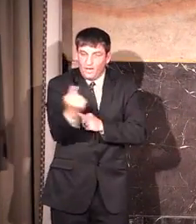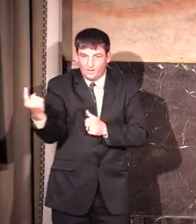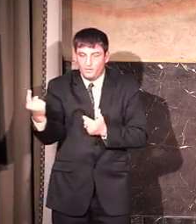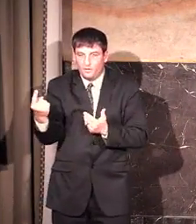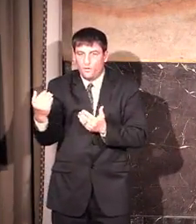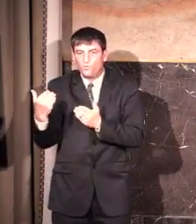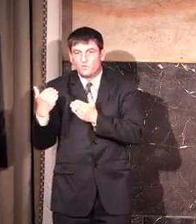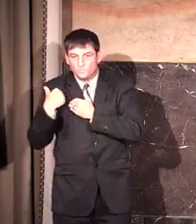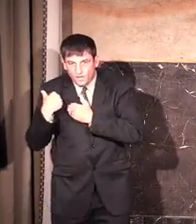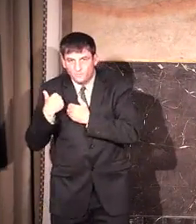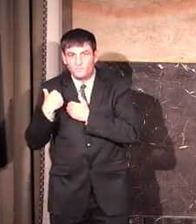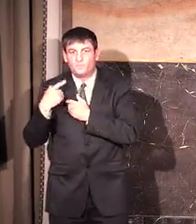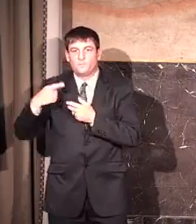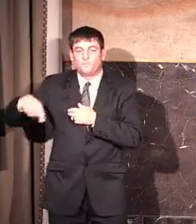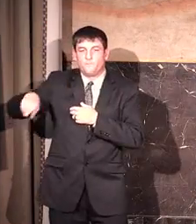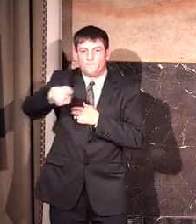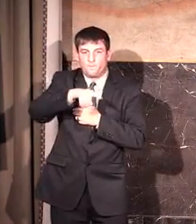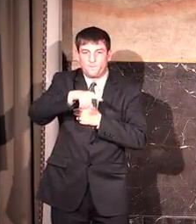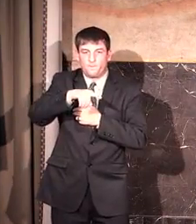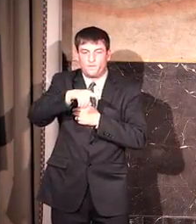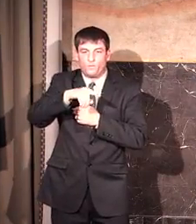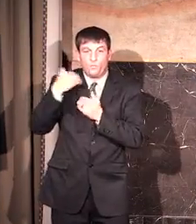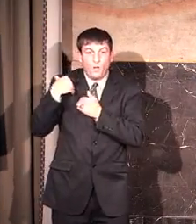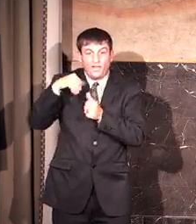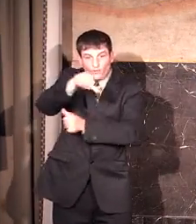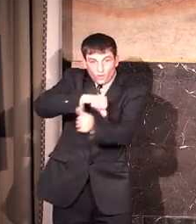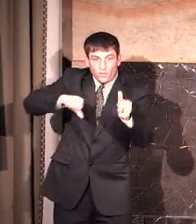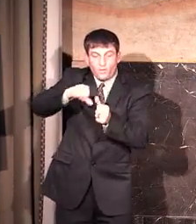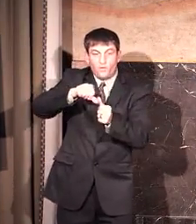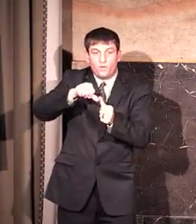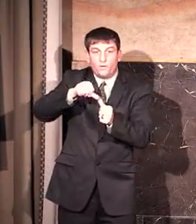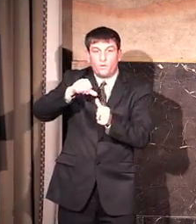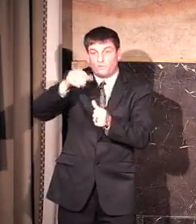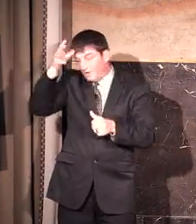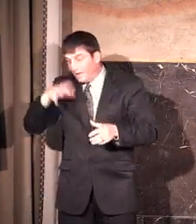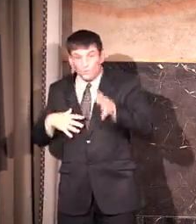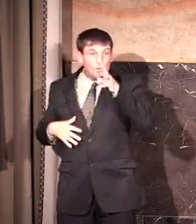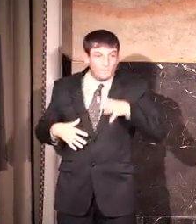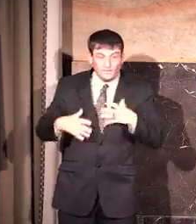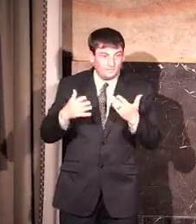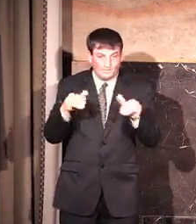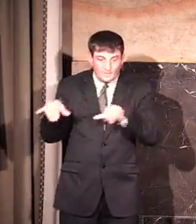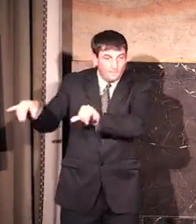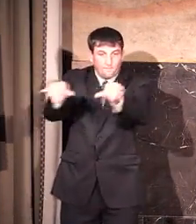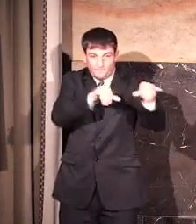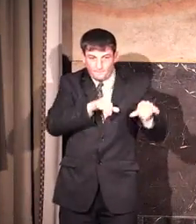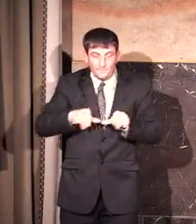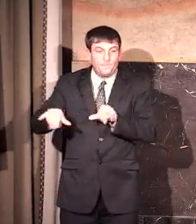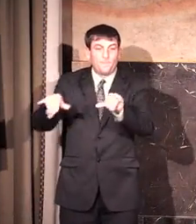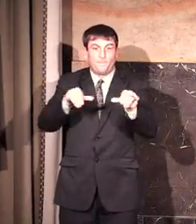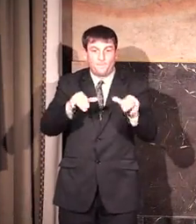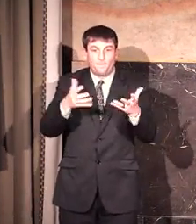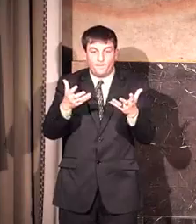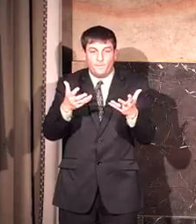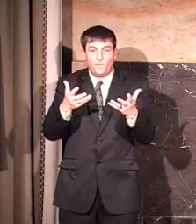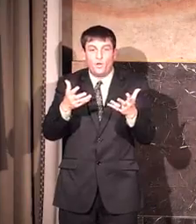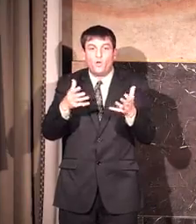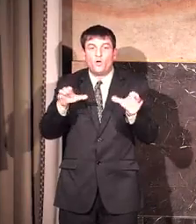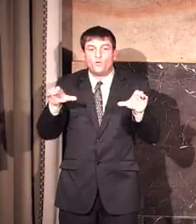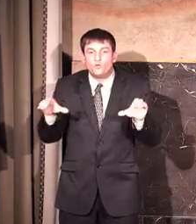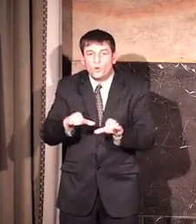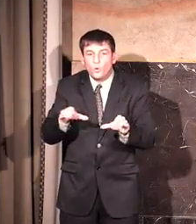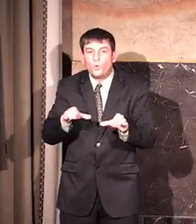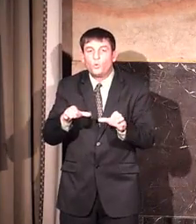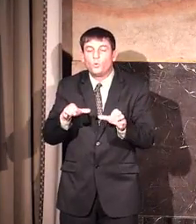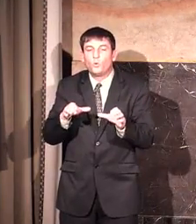just to our fellow man and ladies, but you know what I'm trying to say here, to do what